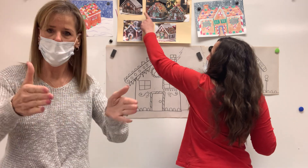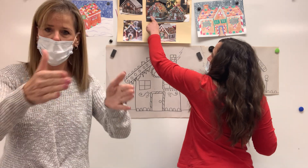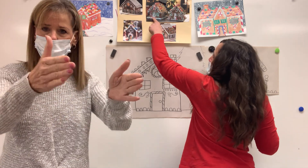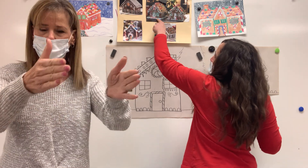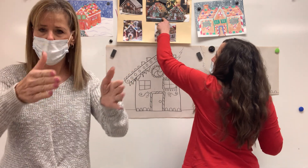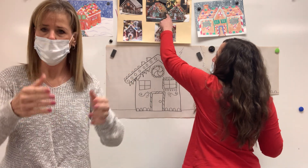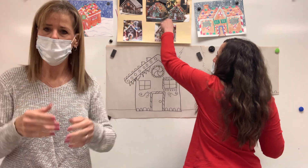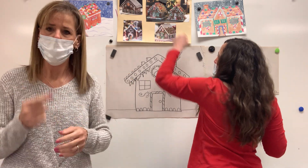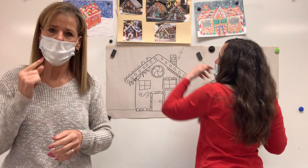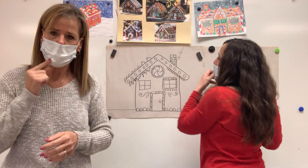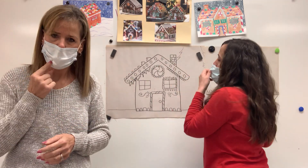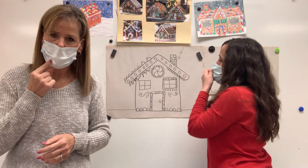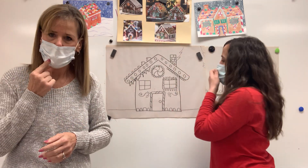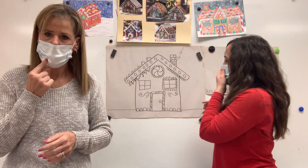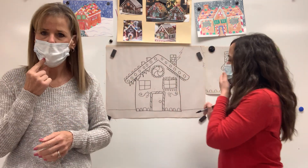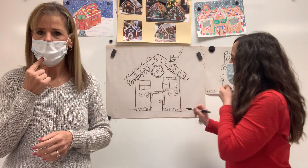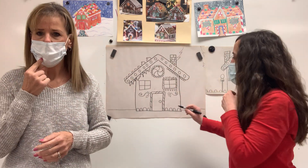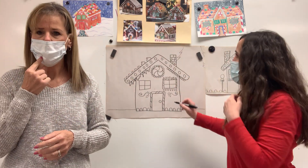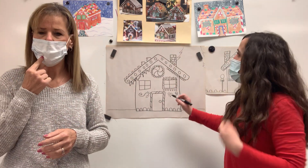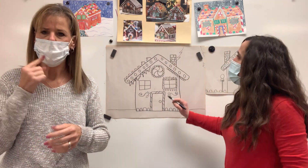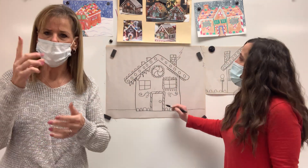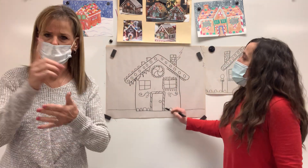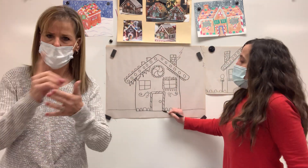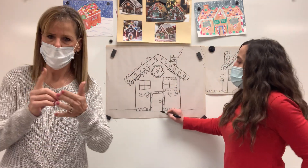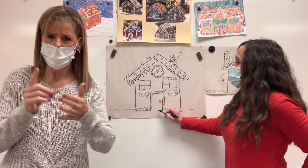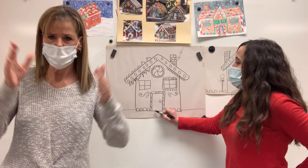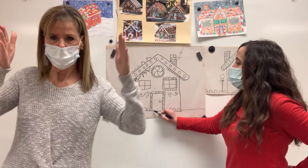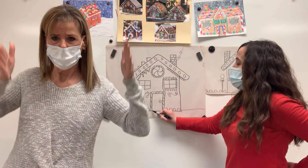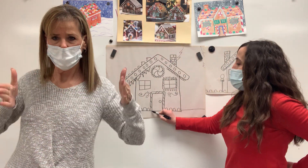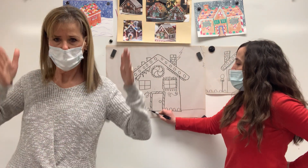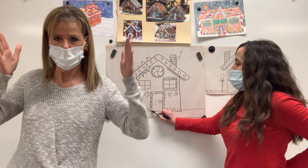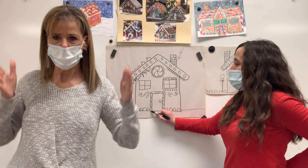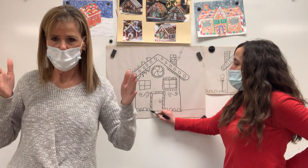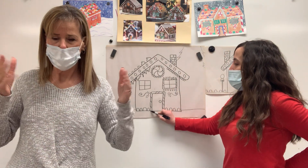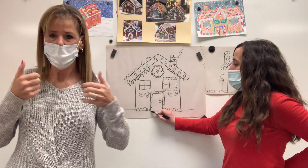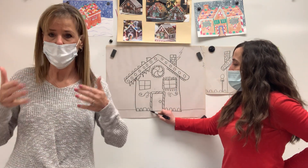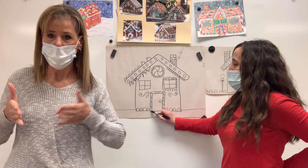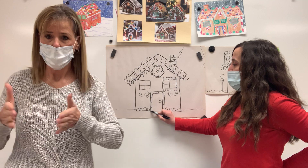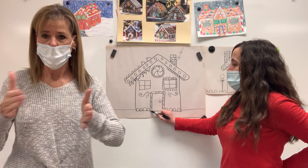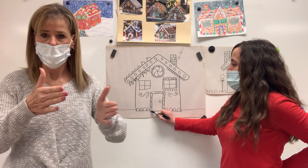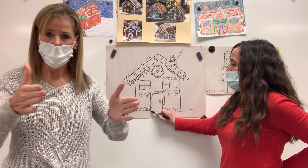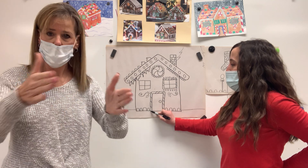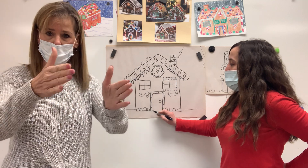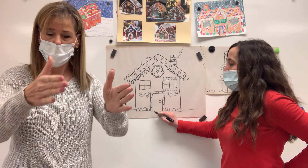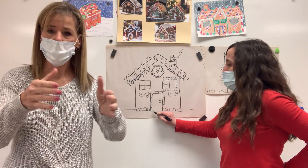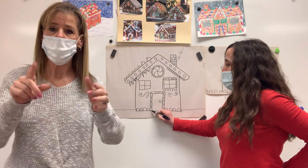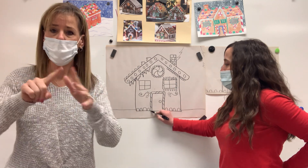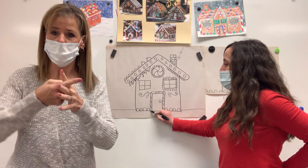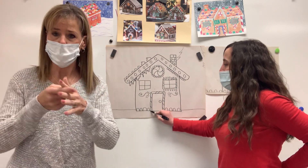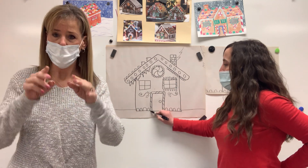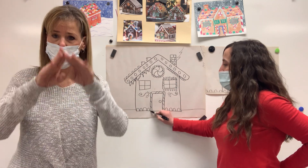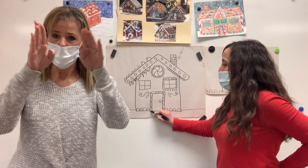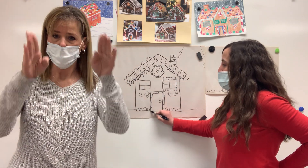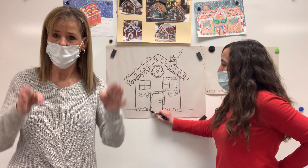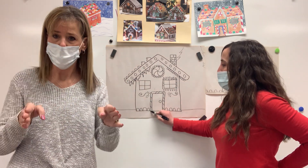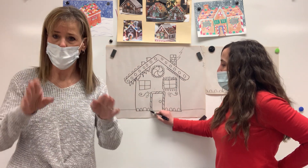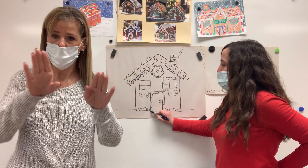candy. There's decorations on the side. If you want a little pathway, you can start at the door. And to make it look even more realistic,